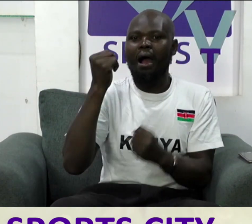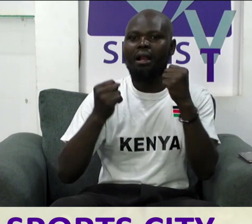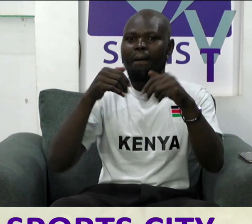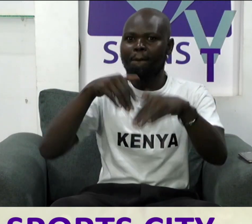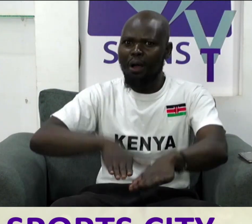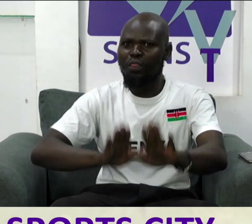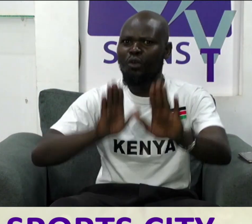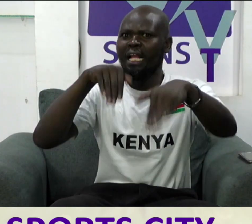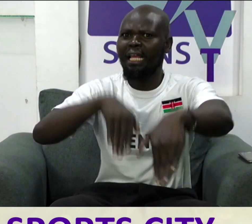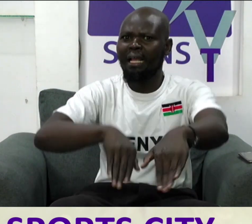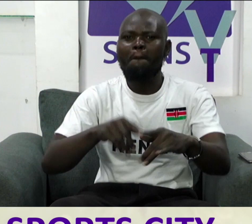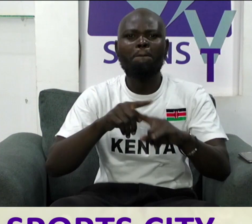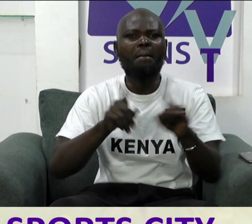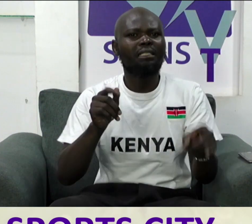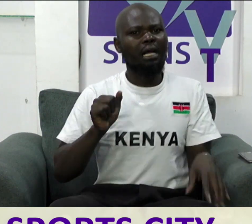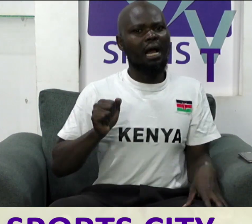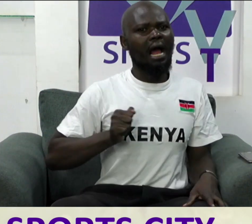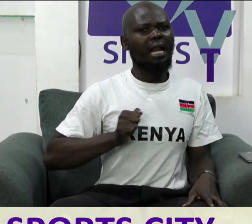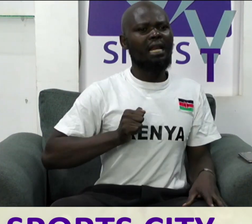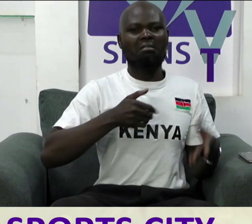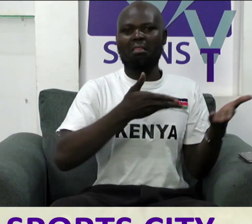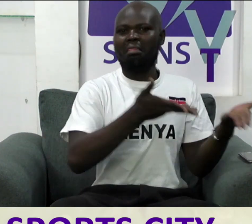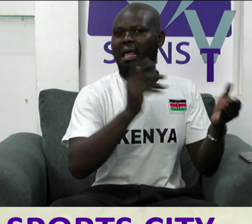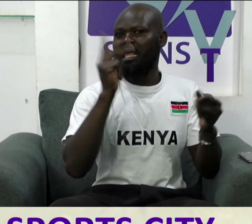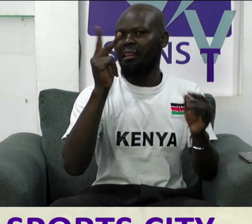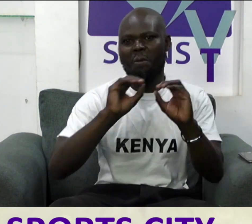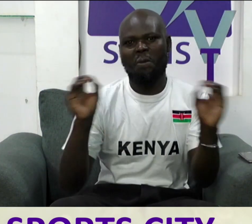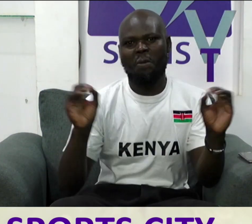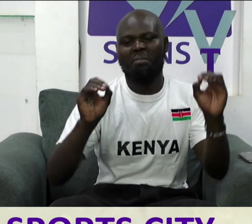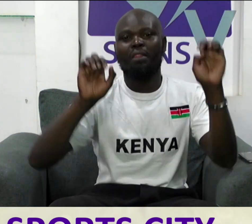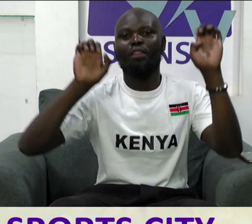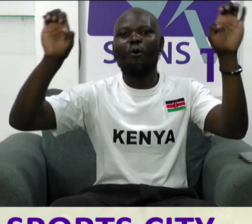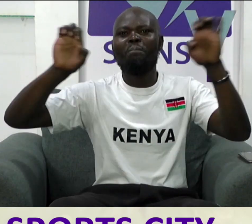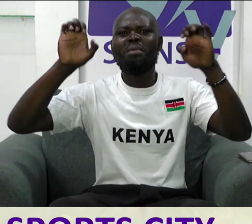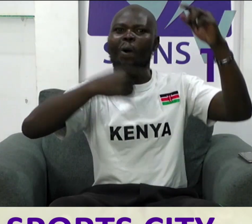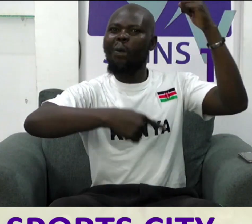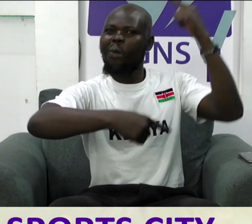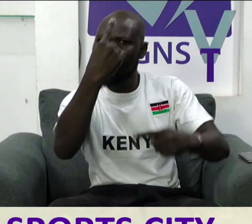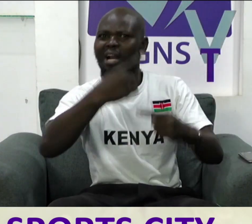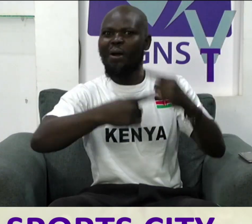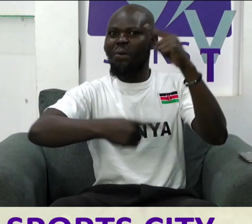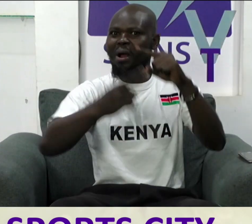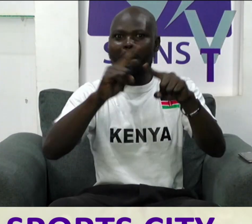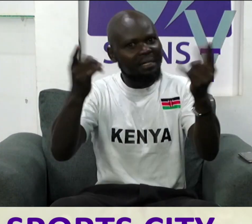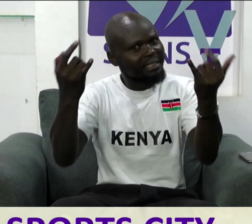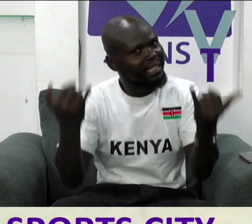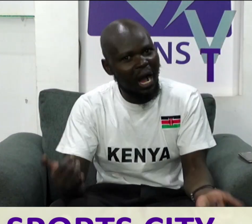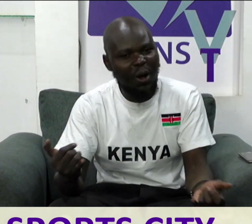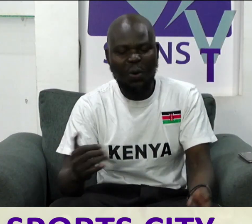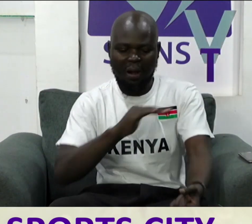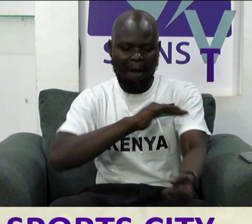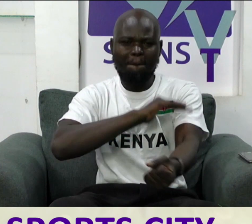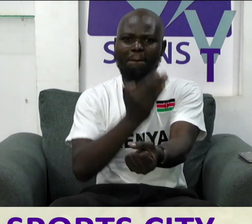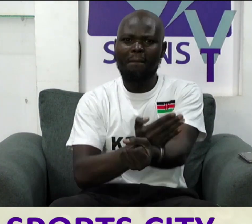And in the men's marathon, we saw that Kevin won, but now